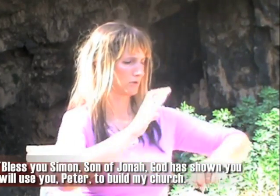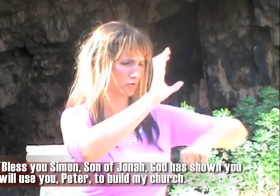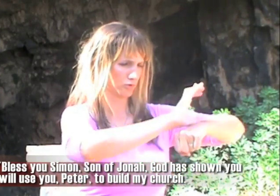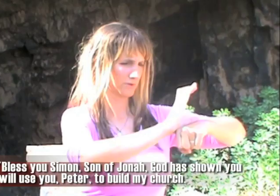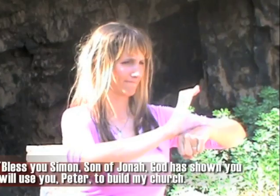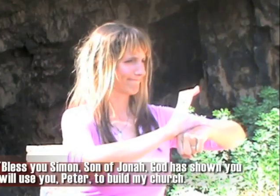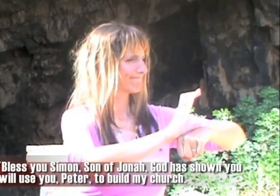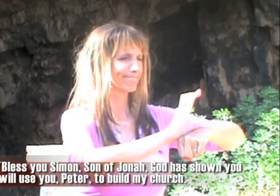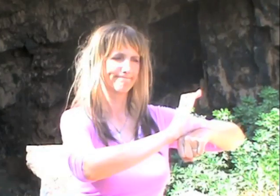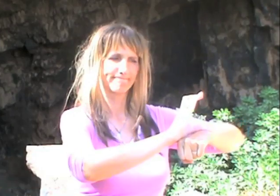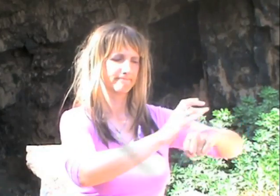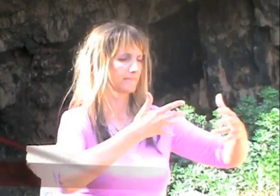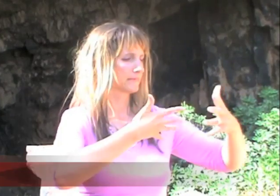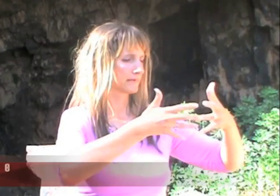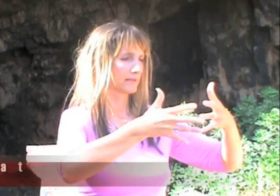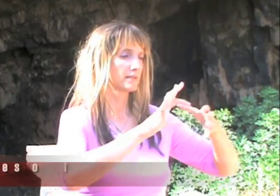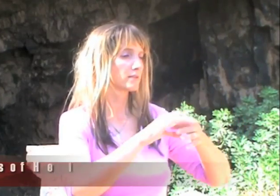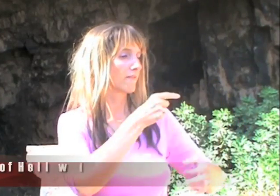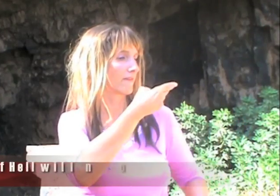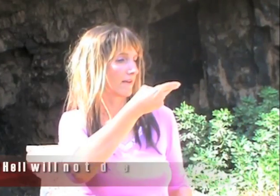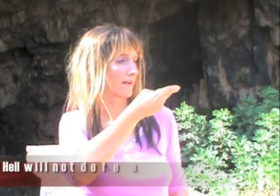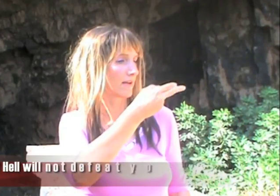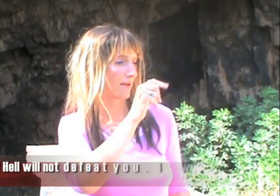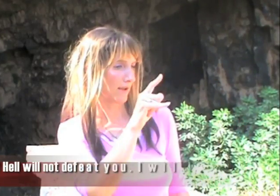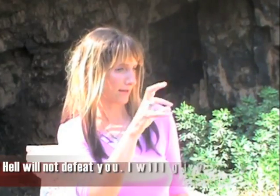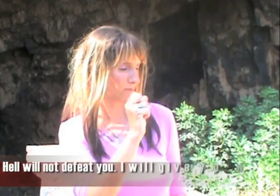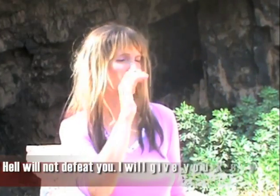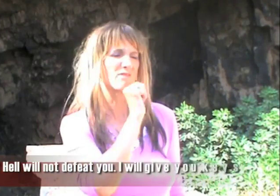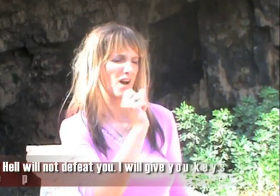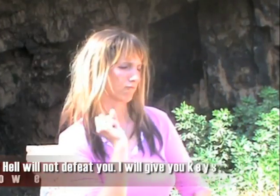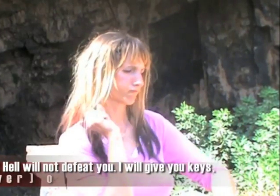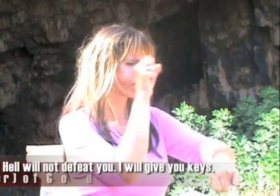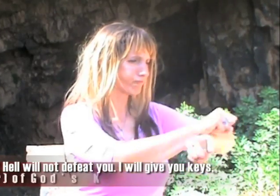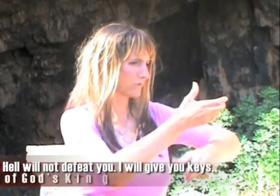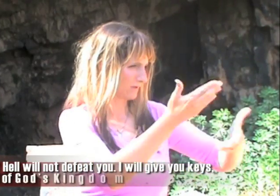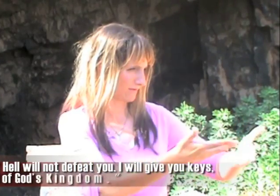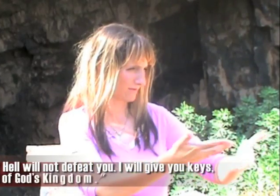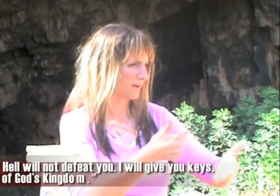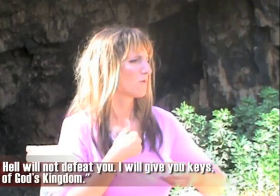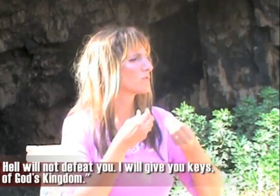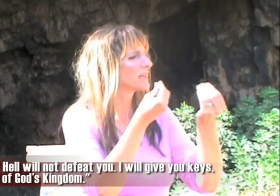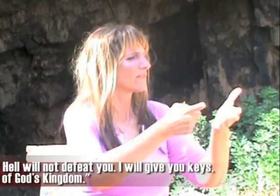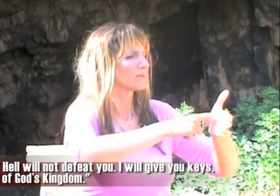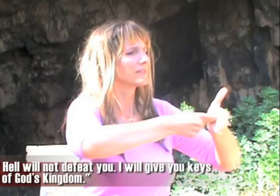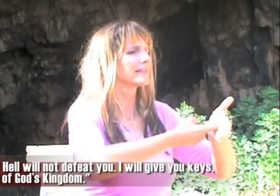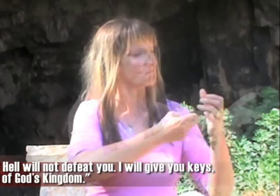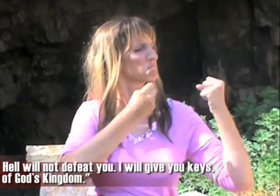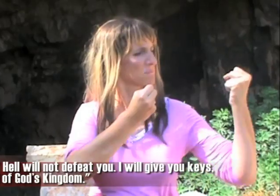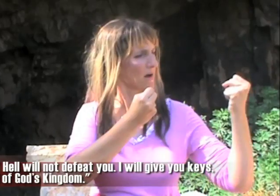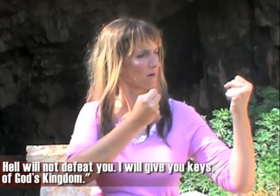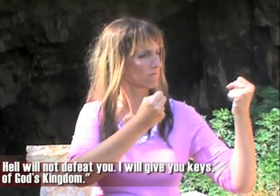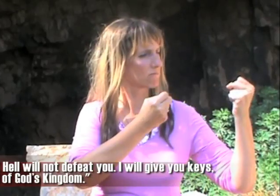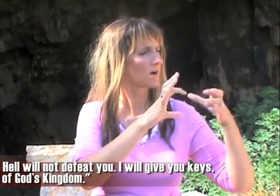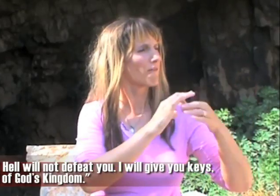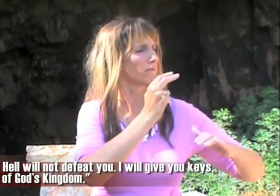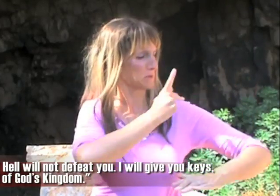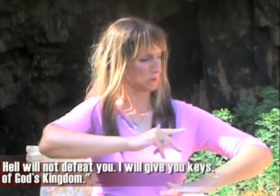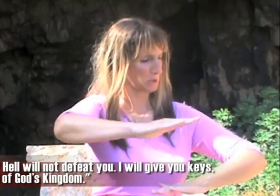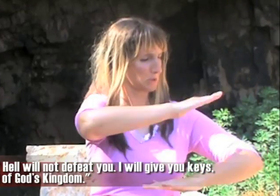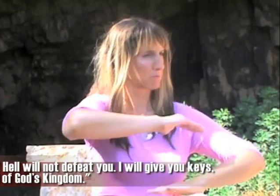I will build my church, and the gates of Hades and hell will not overcome it. And I will give you the keys of the kingdom